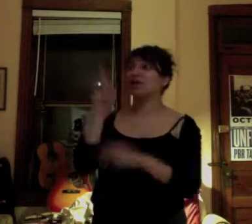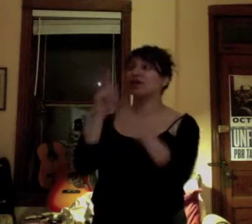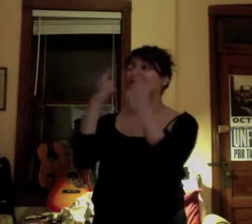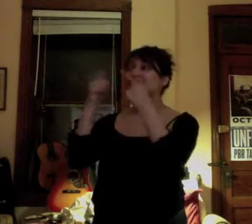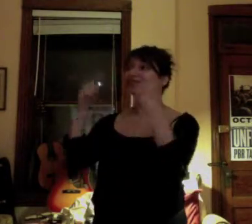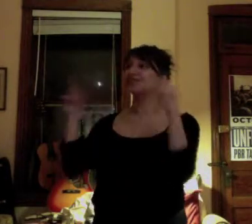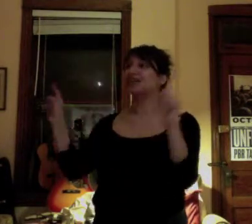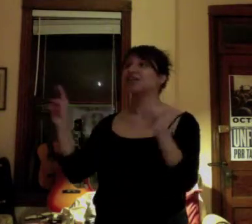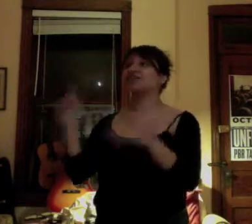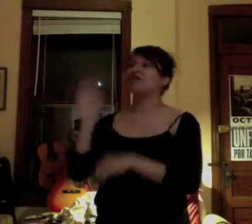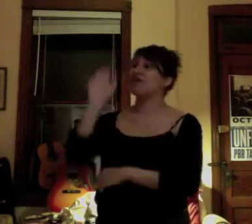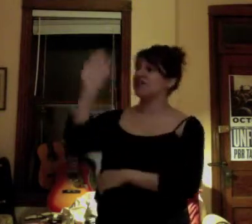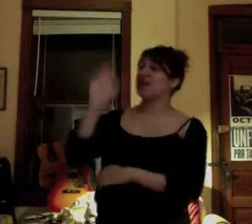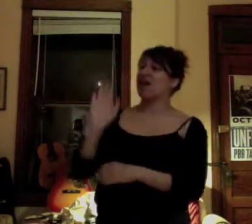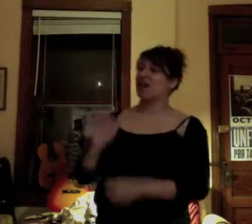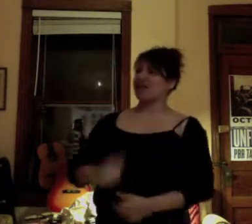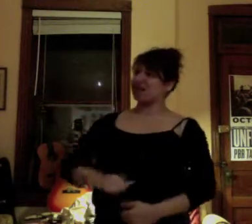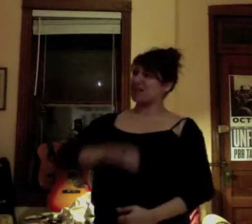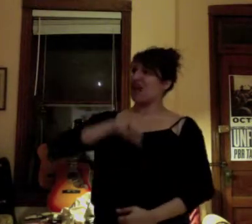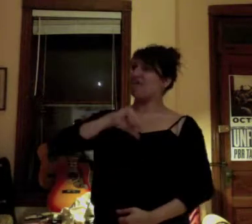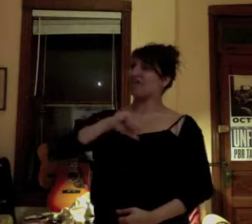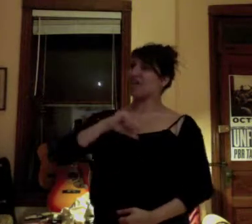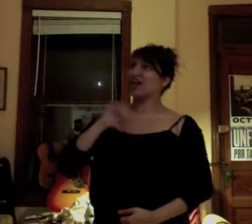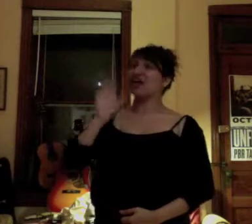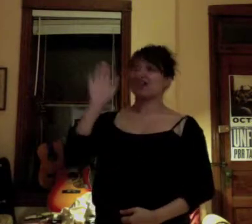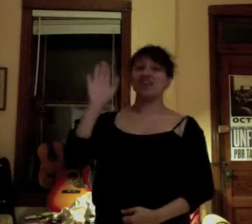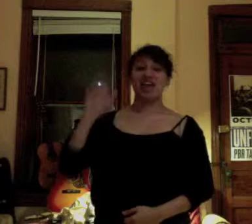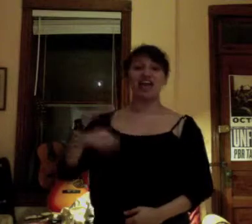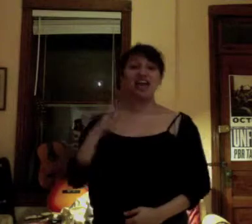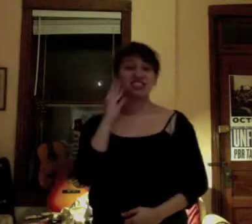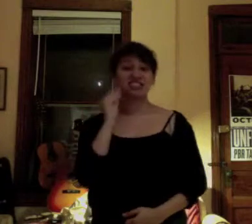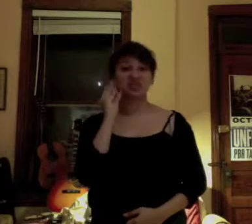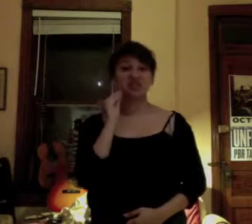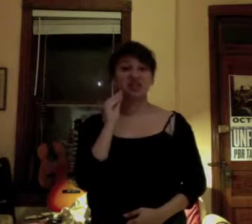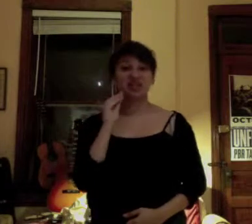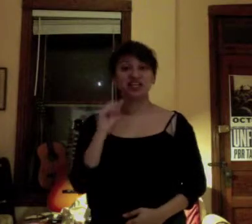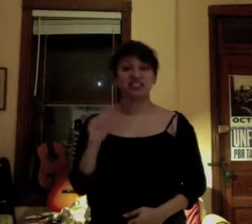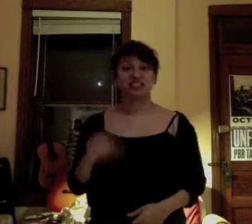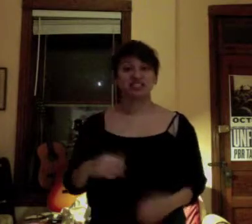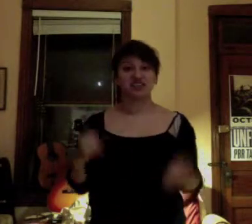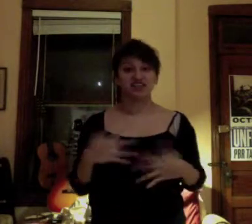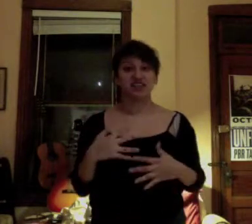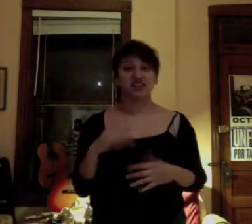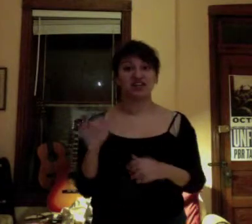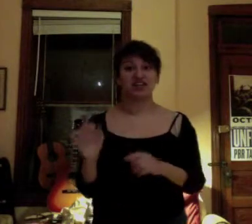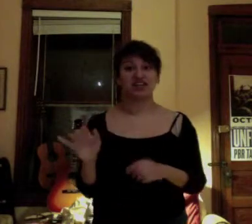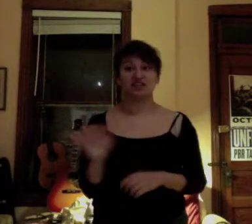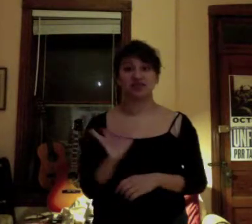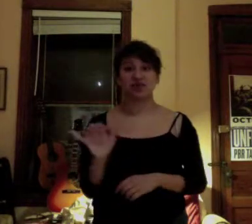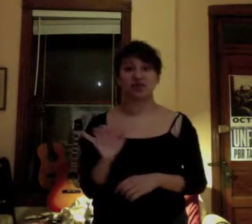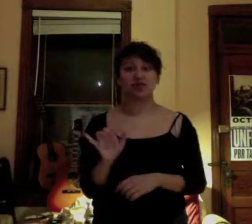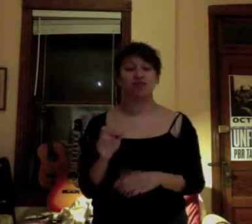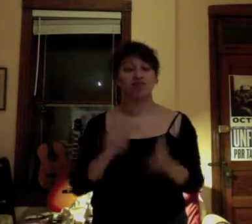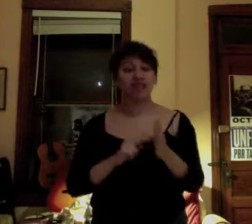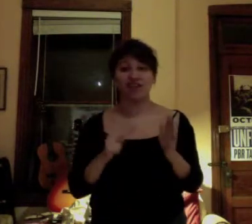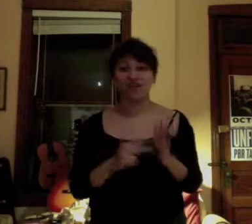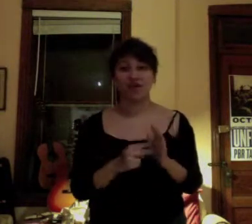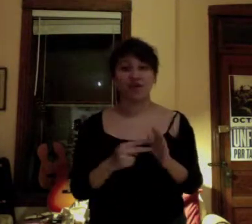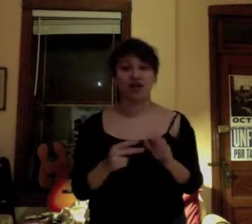reality, experience fear. Therefore, fear is not the problem. What we do